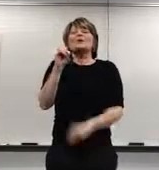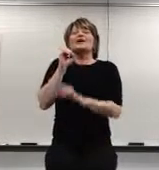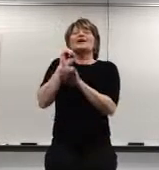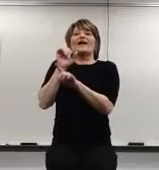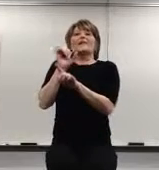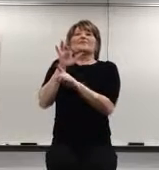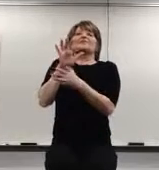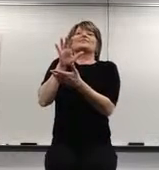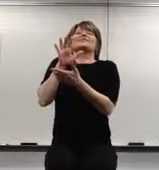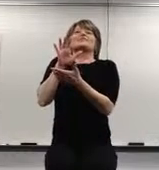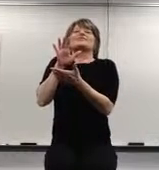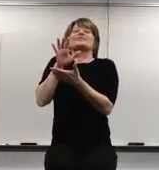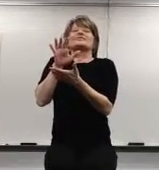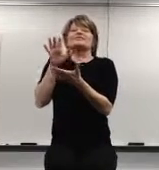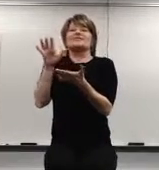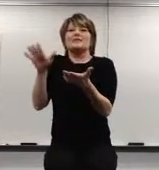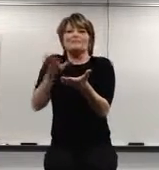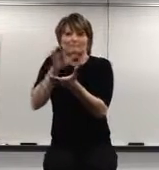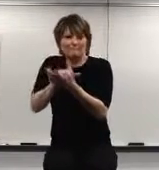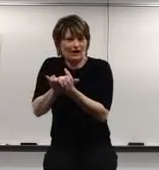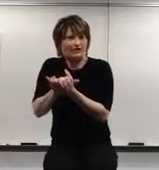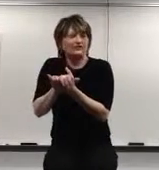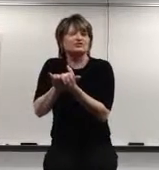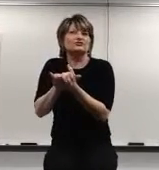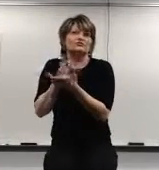It was a bad idea to begin with.